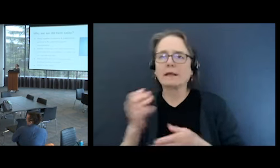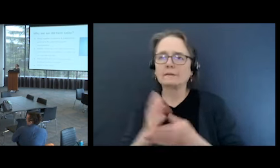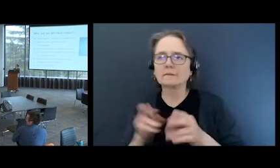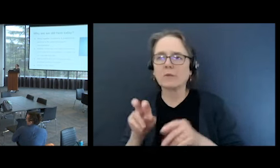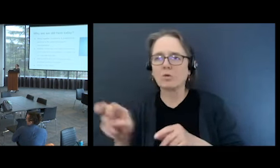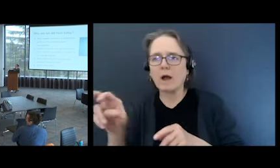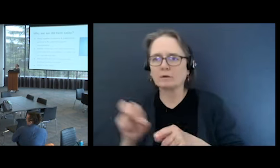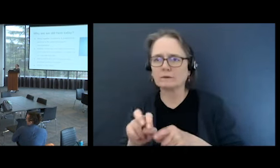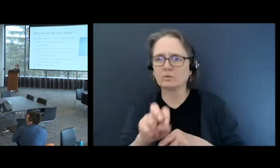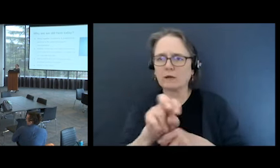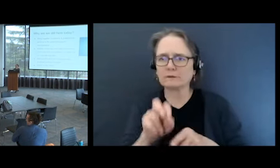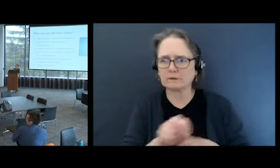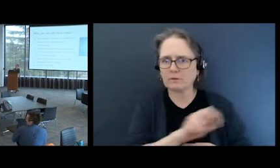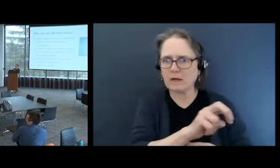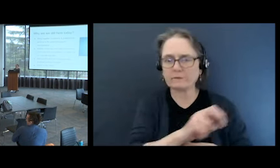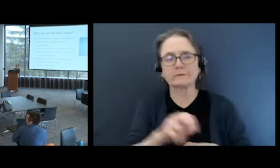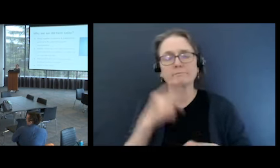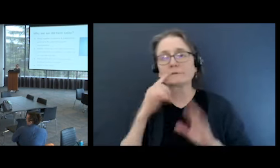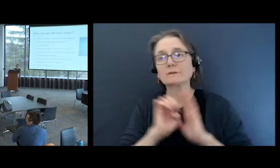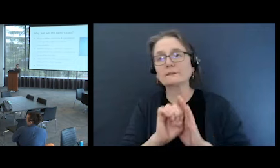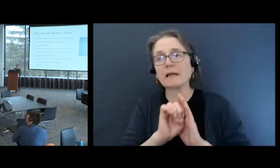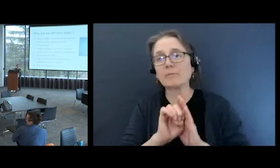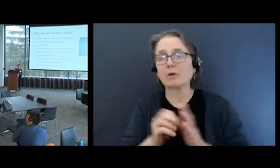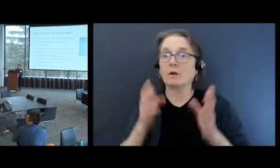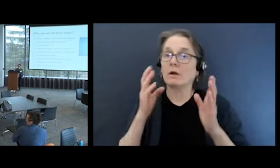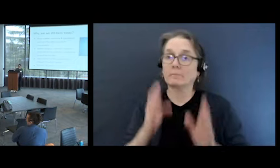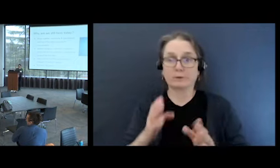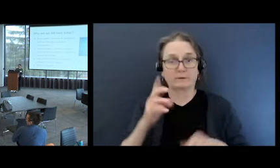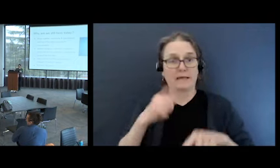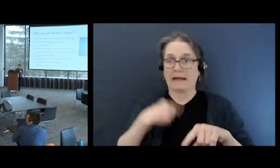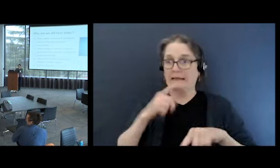who can't get up the hills is capable of using.